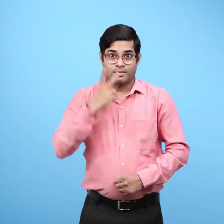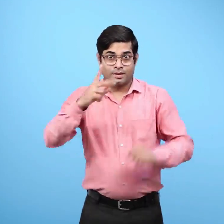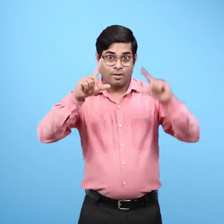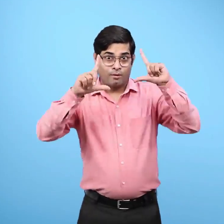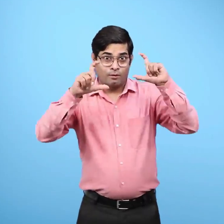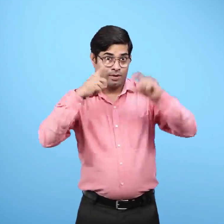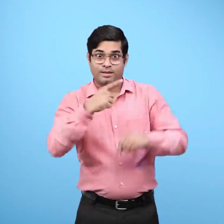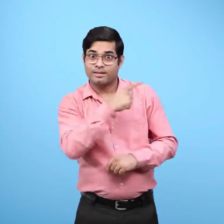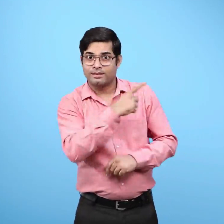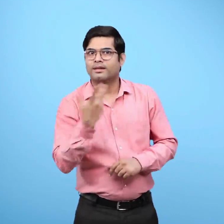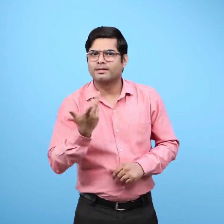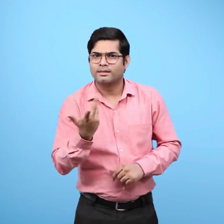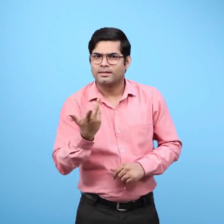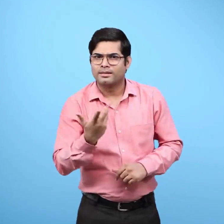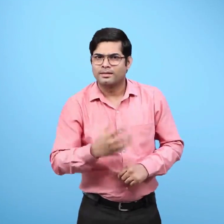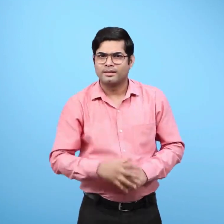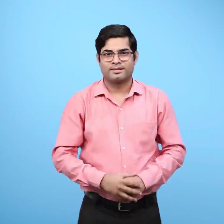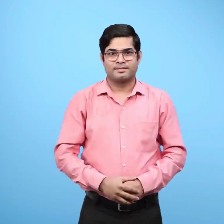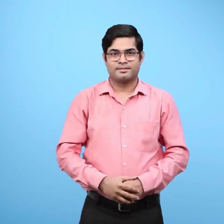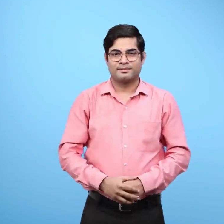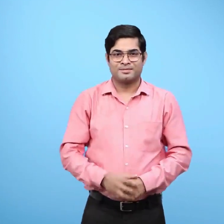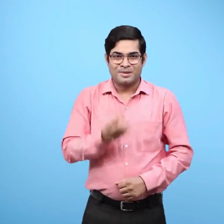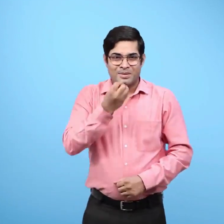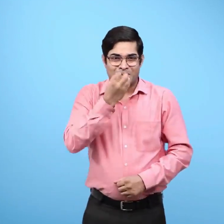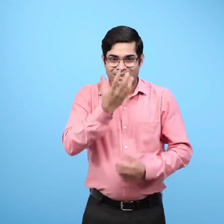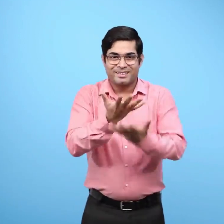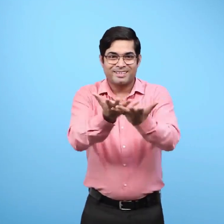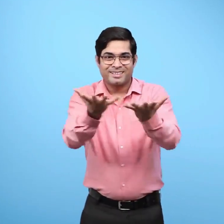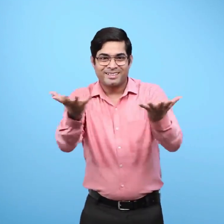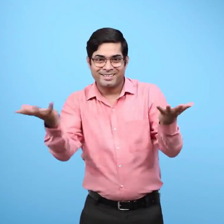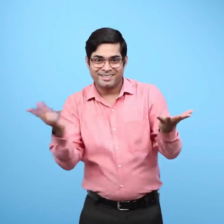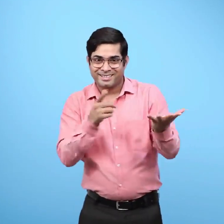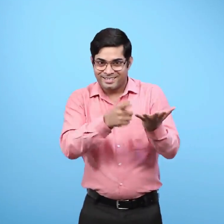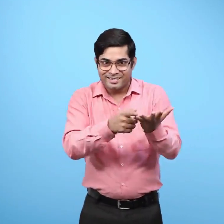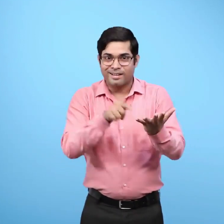On top of the page we have a picture of 2 slides in a park.